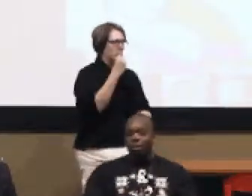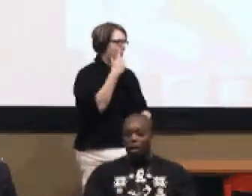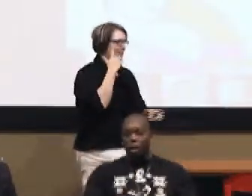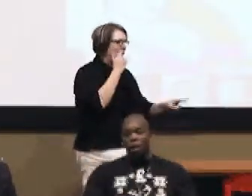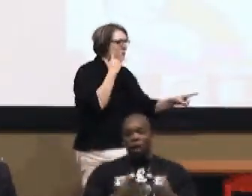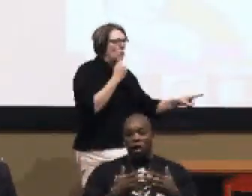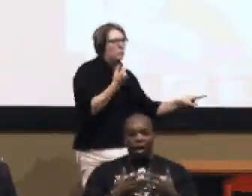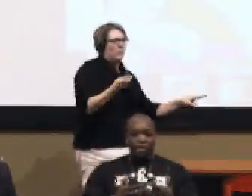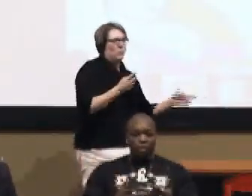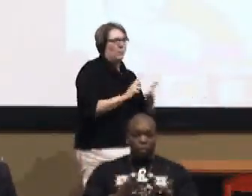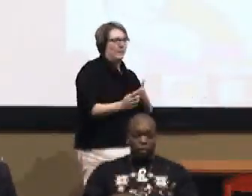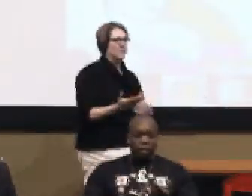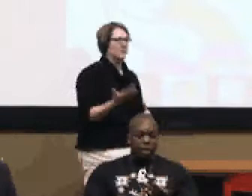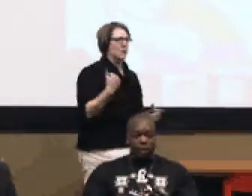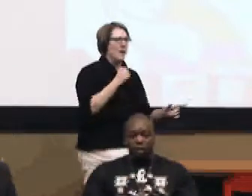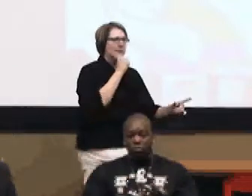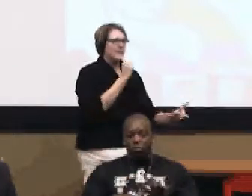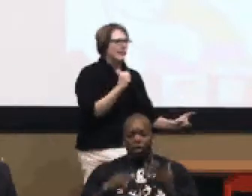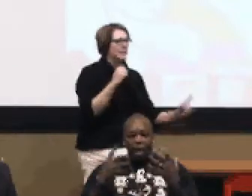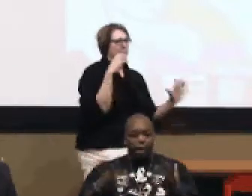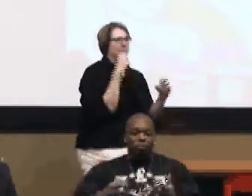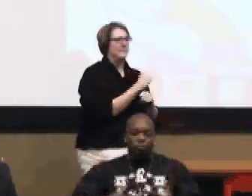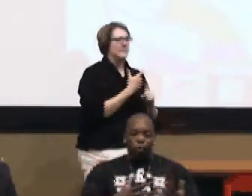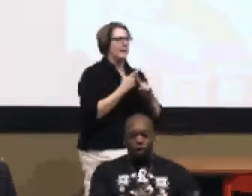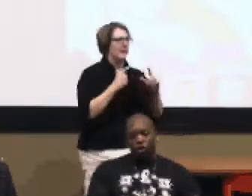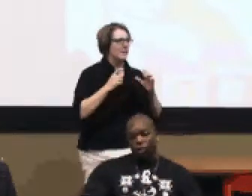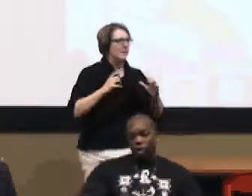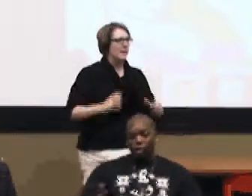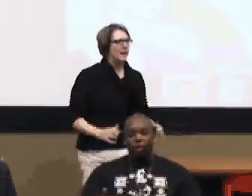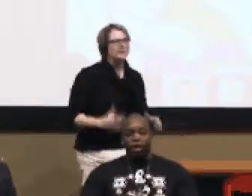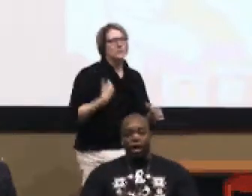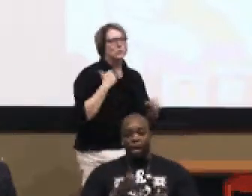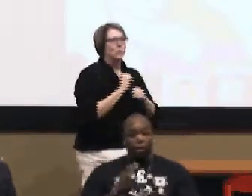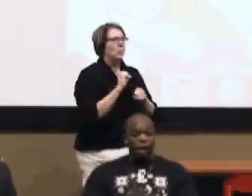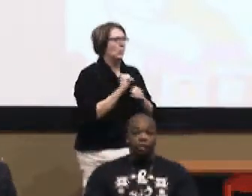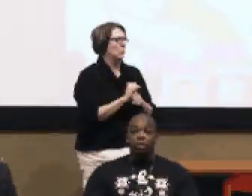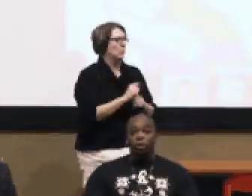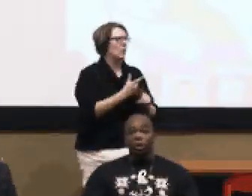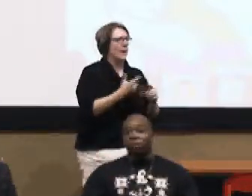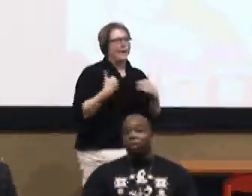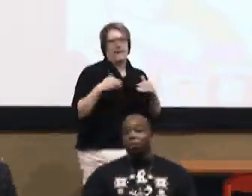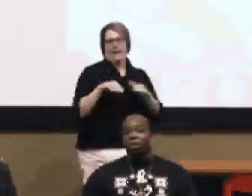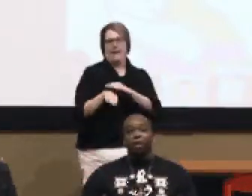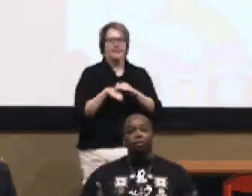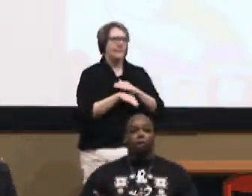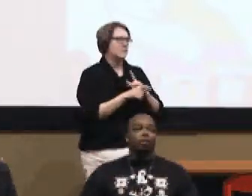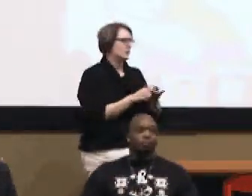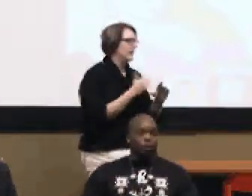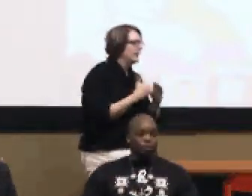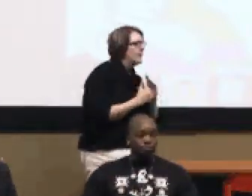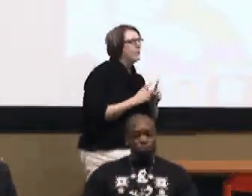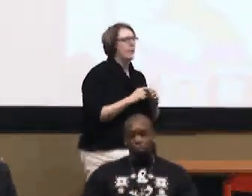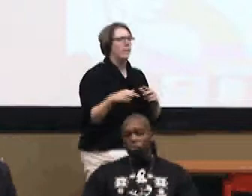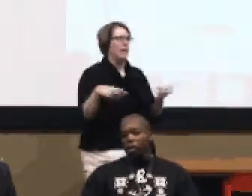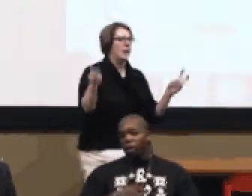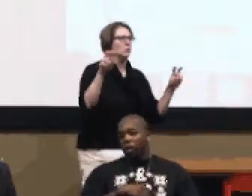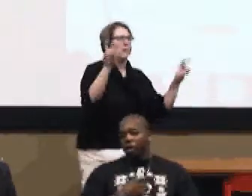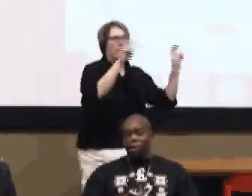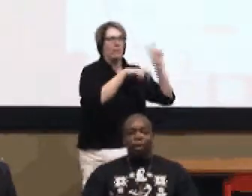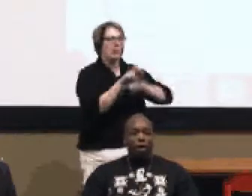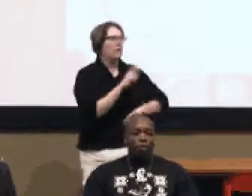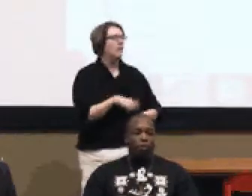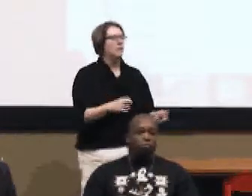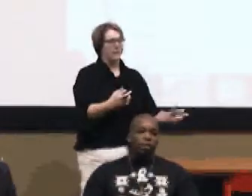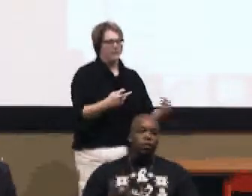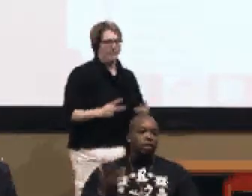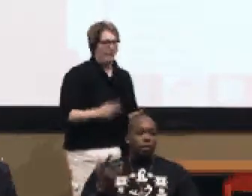couple weeks ago. I didn't miss any client work or anything. I had access to all of my email. I traveled around. Came